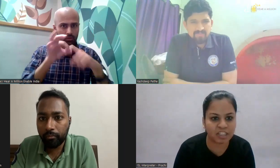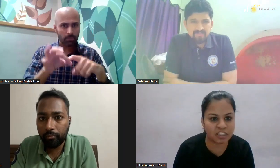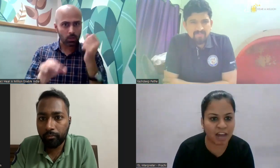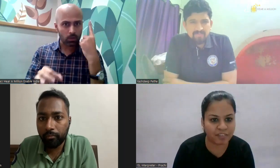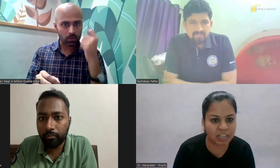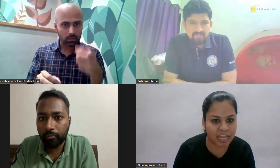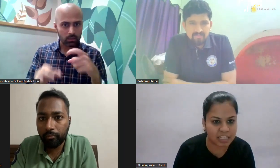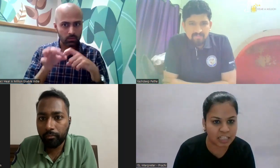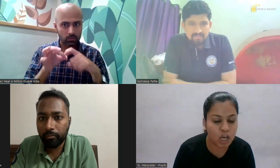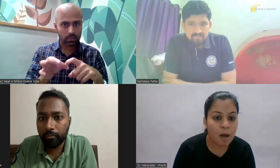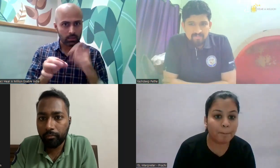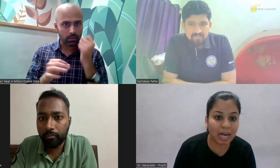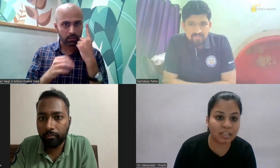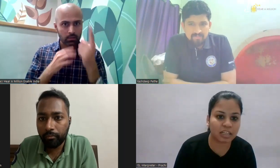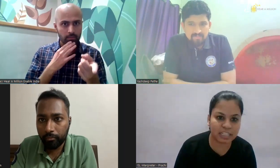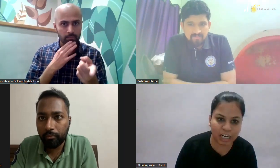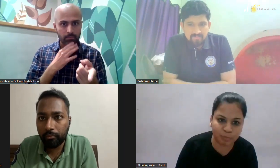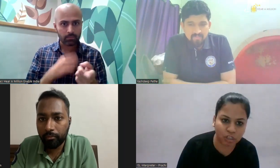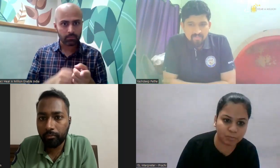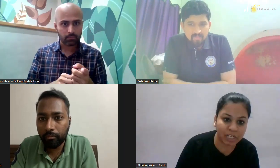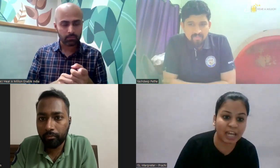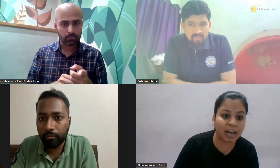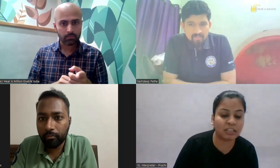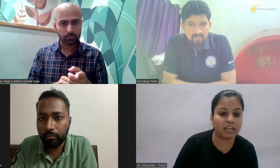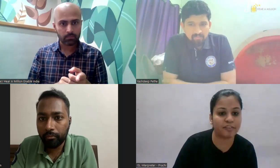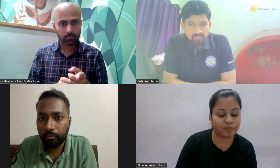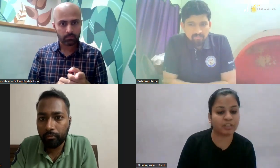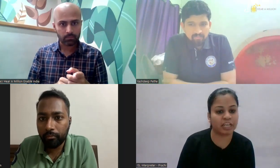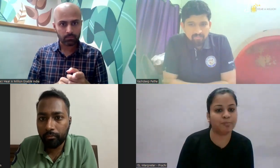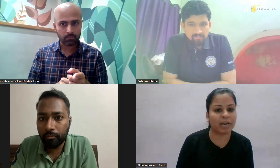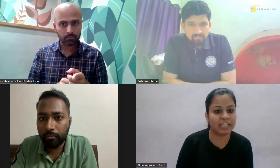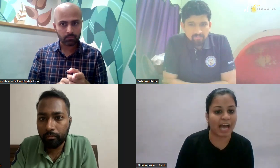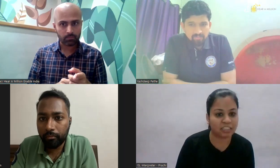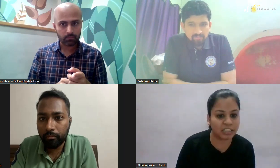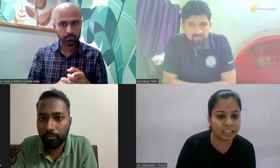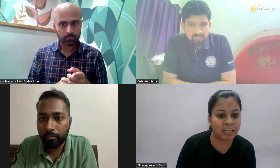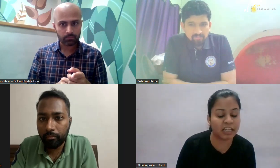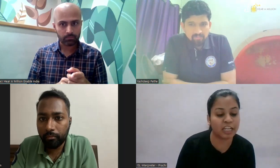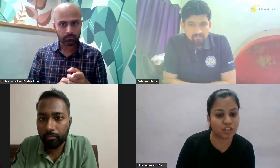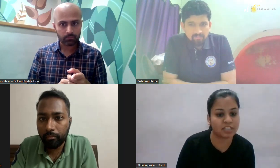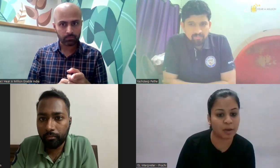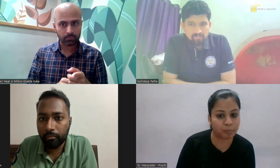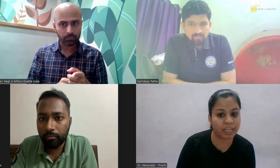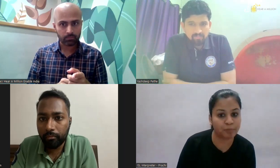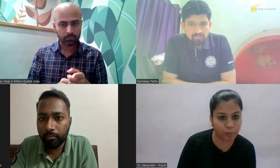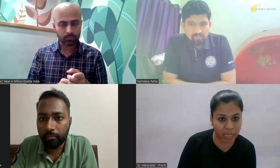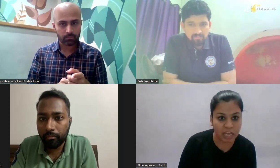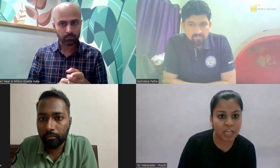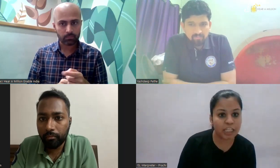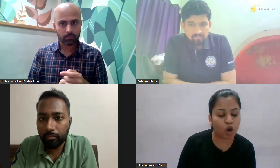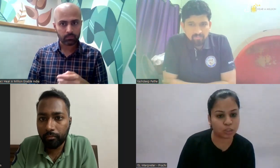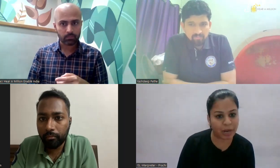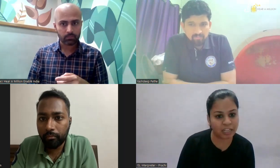is having the driving license, but is that possible that if he met the accident, then the insurance company can